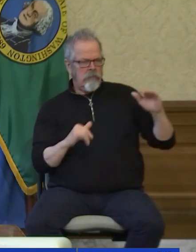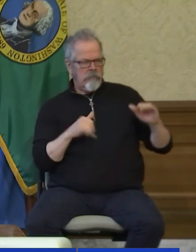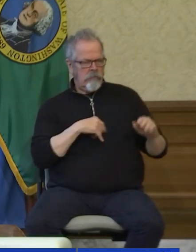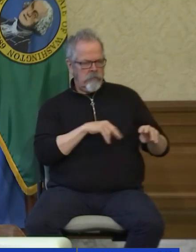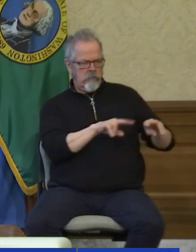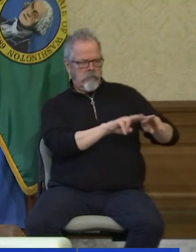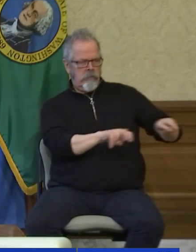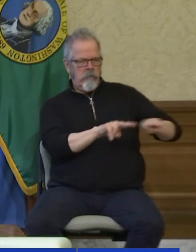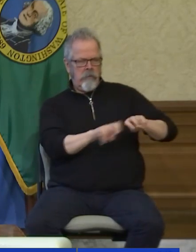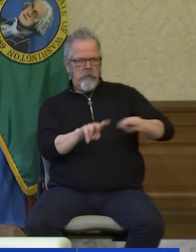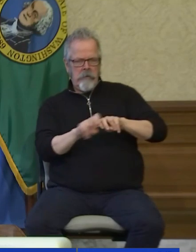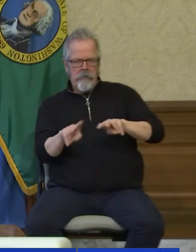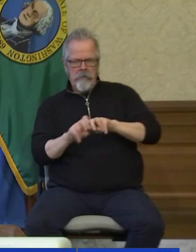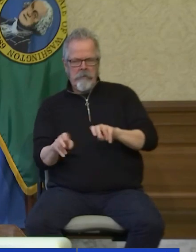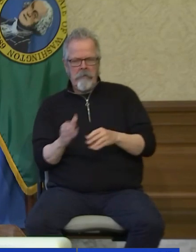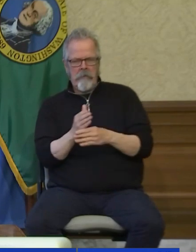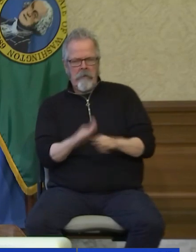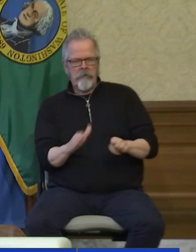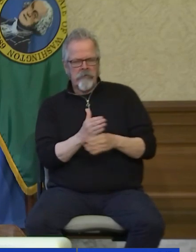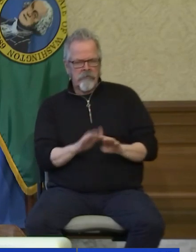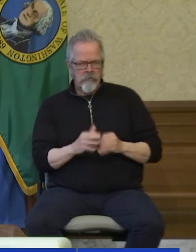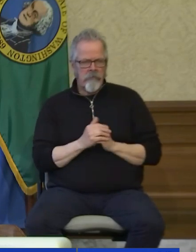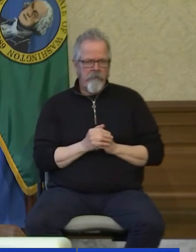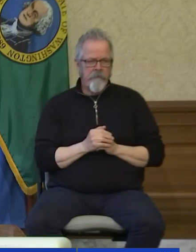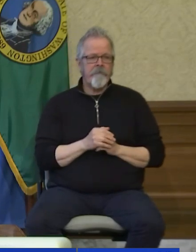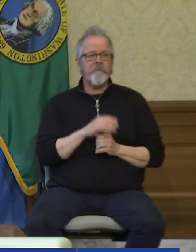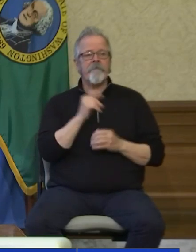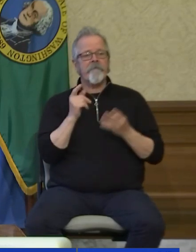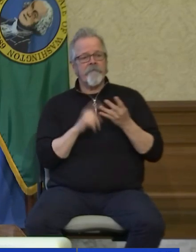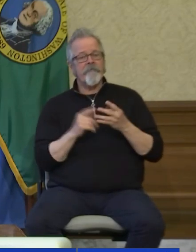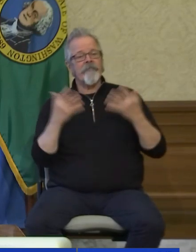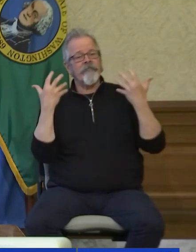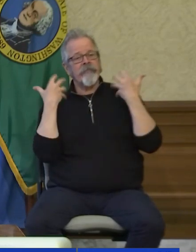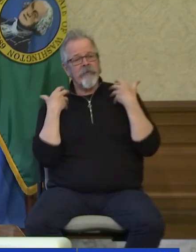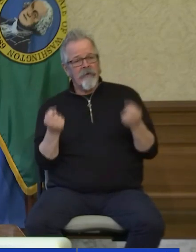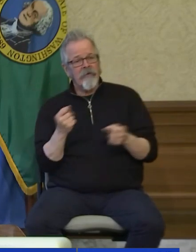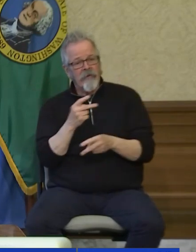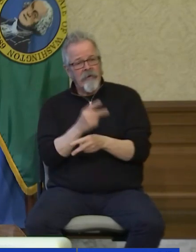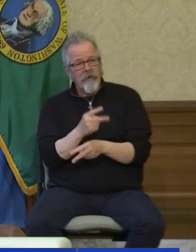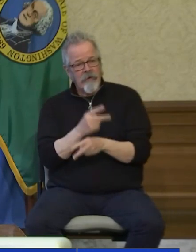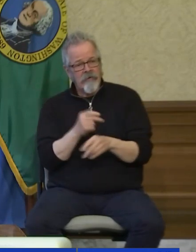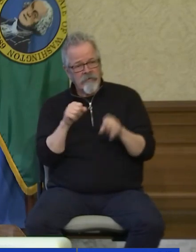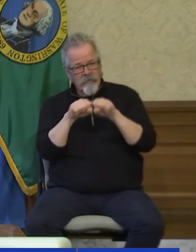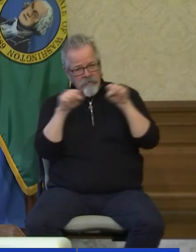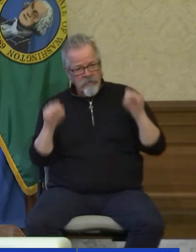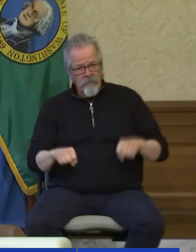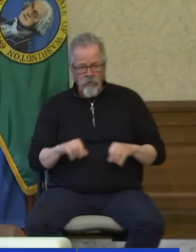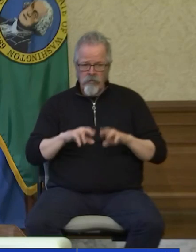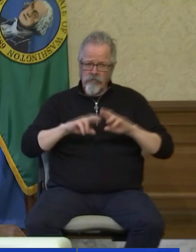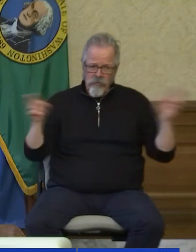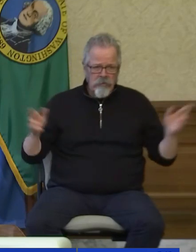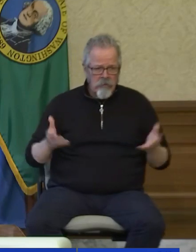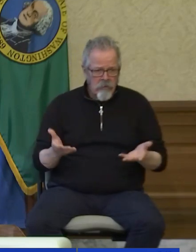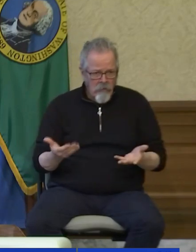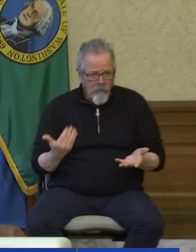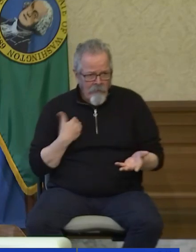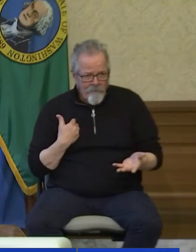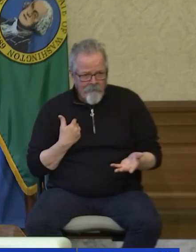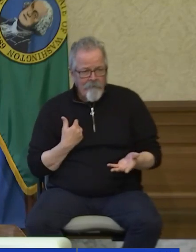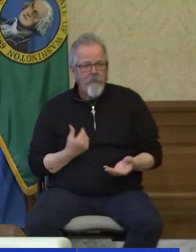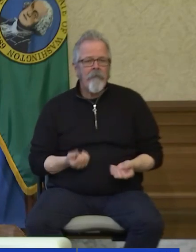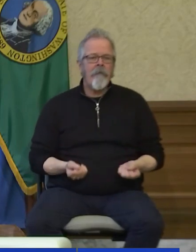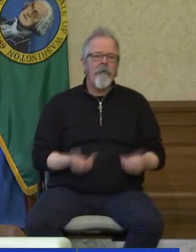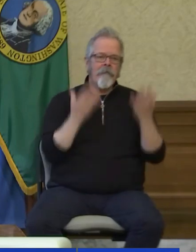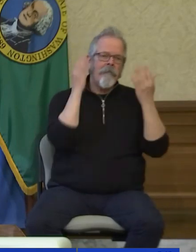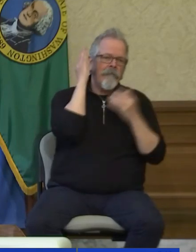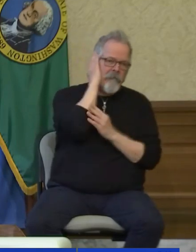available should this surge, the number of ICU beds that are available, the number of ventilators that are available, and very importantly, what